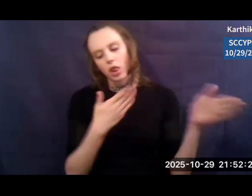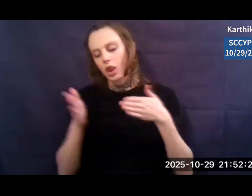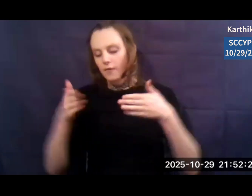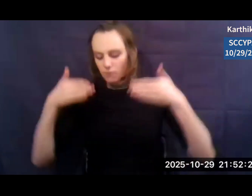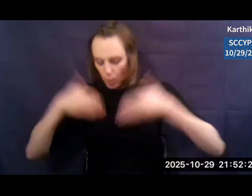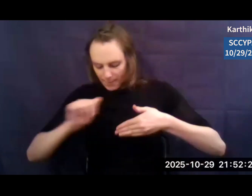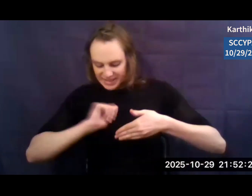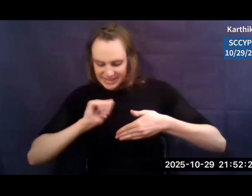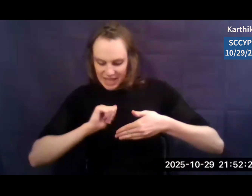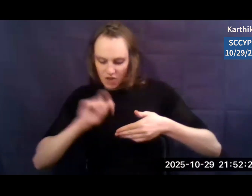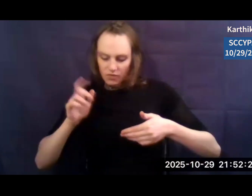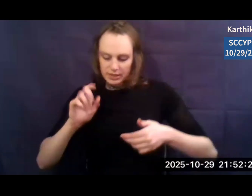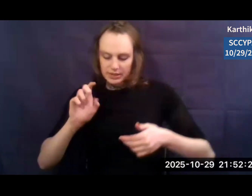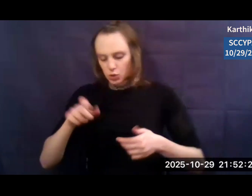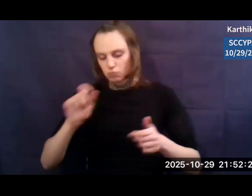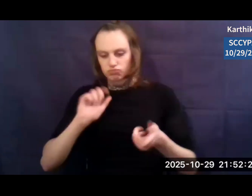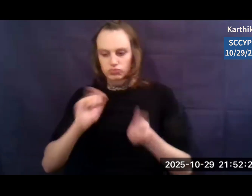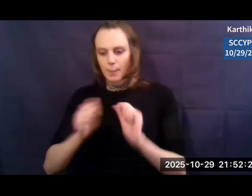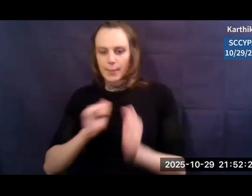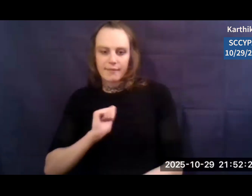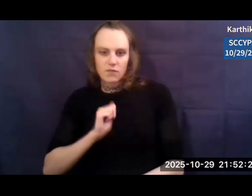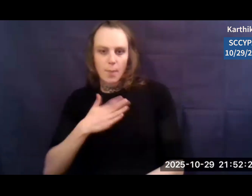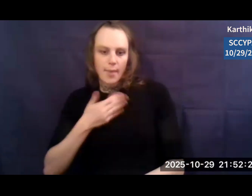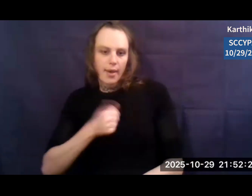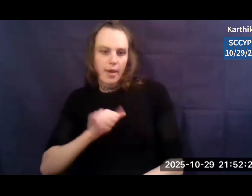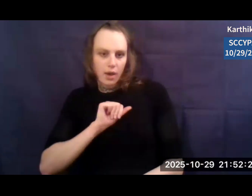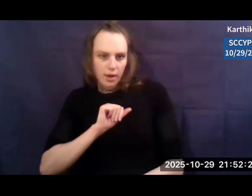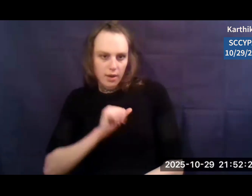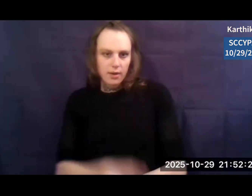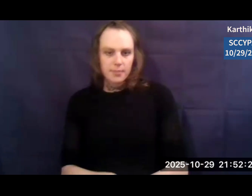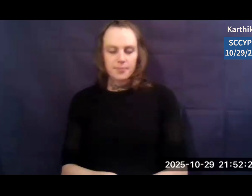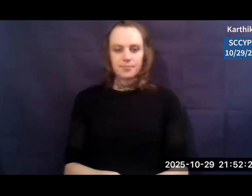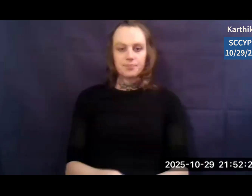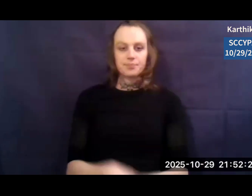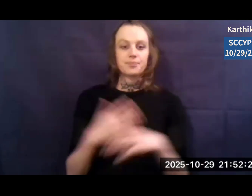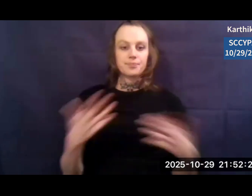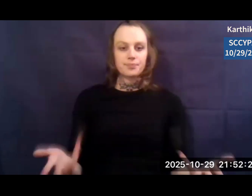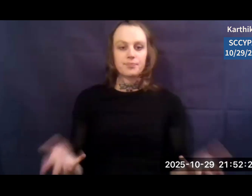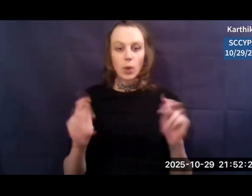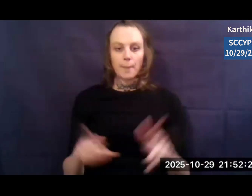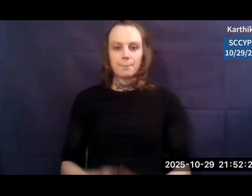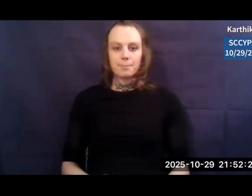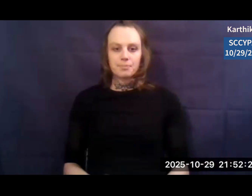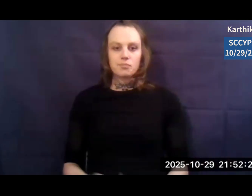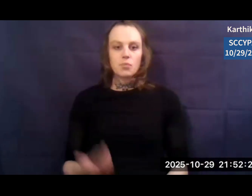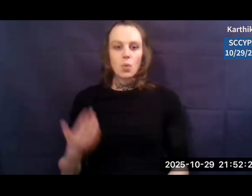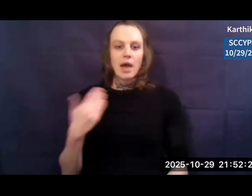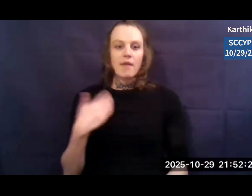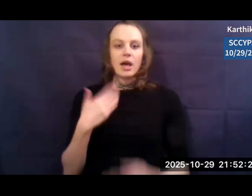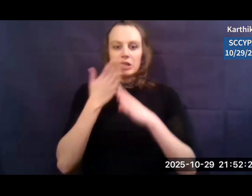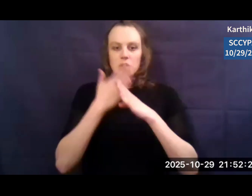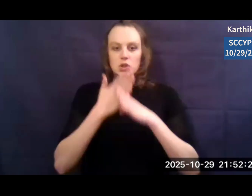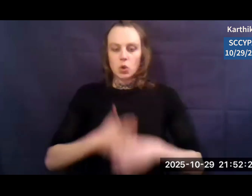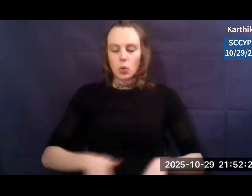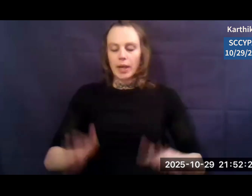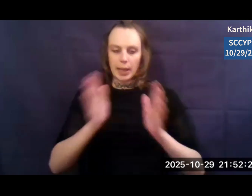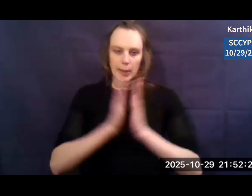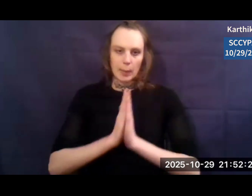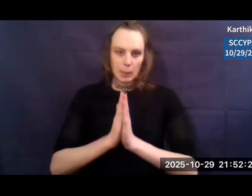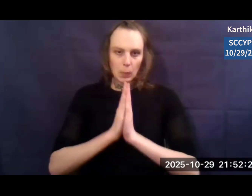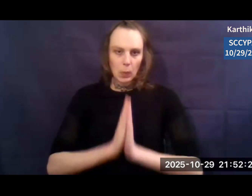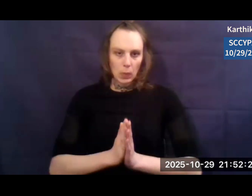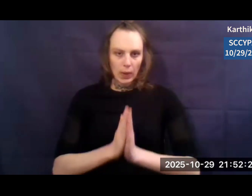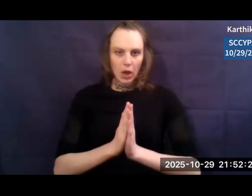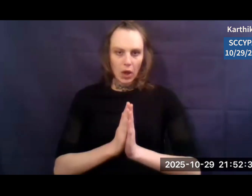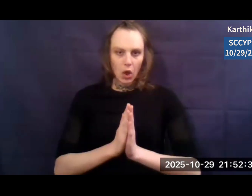attitudes. Um, so, like we have the serenity prayer where they say, the serenity to accept the